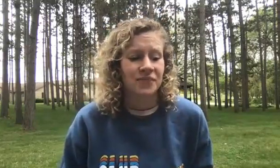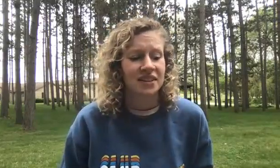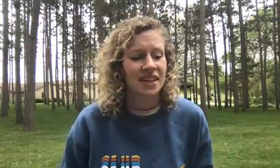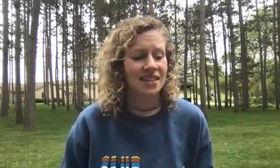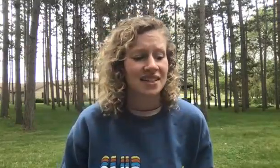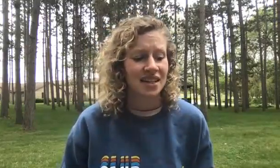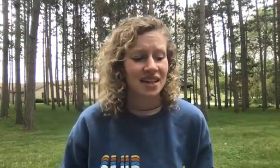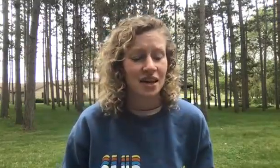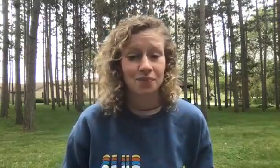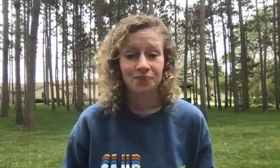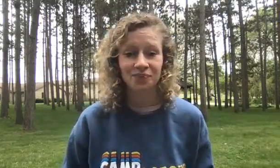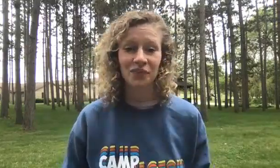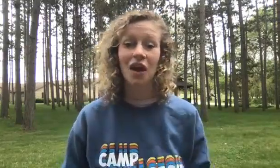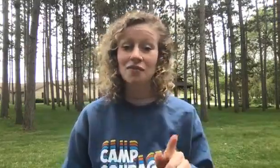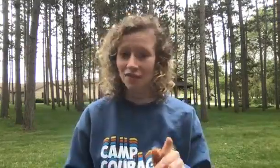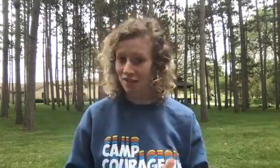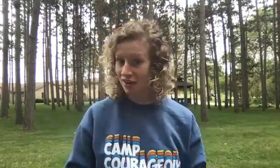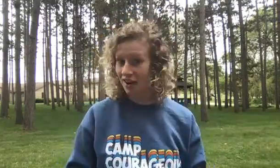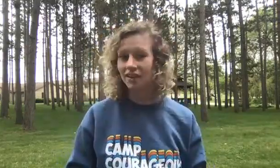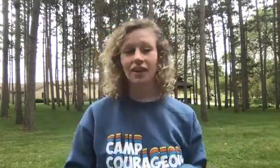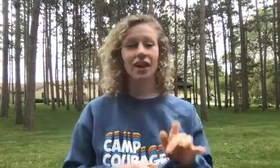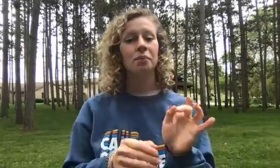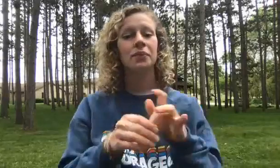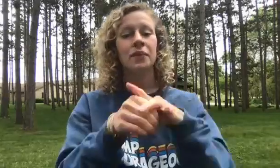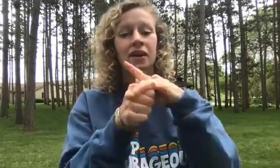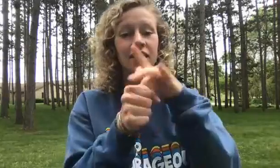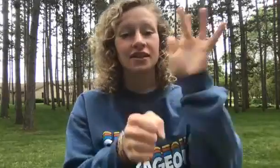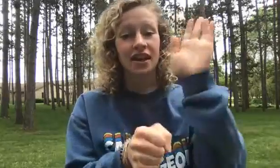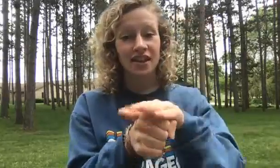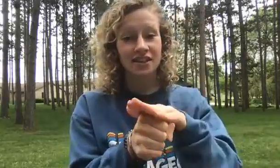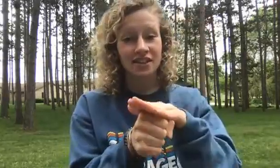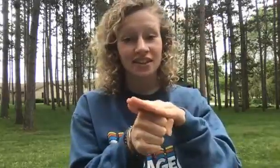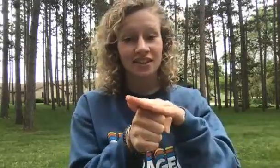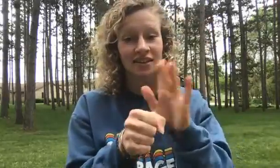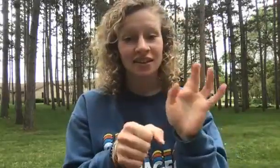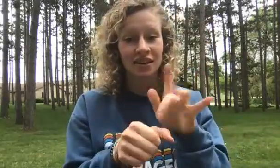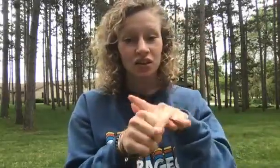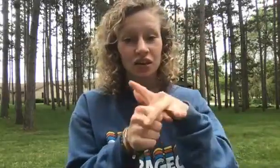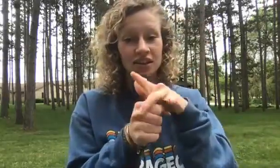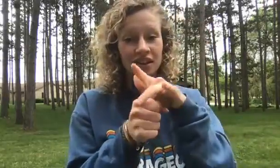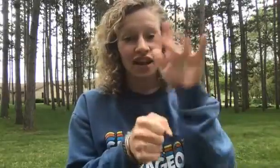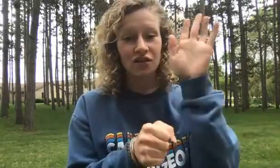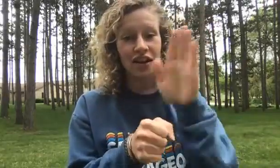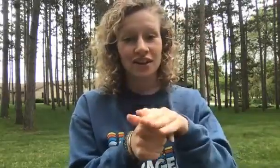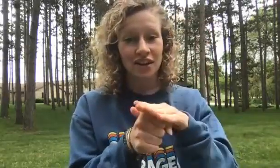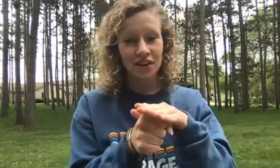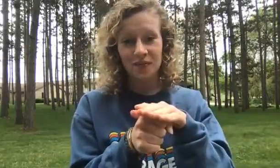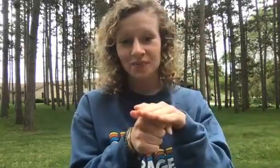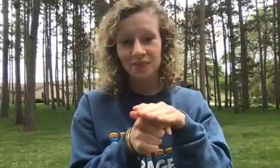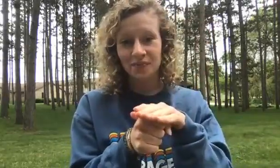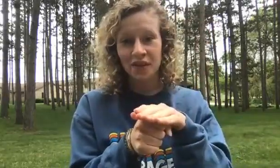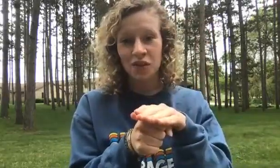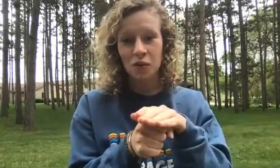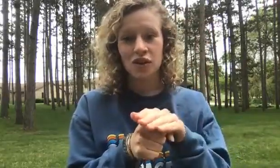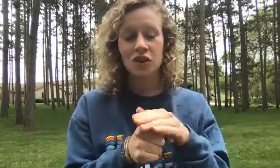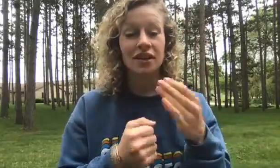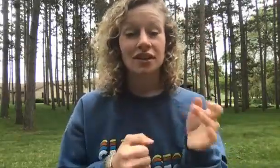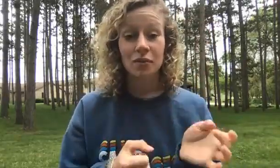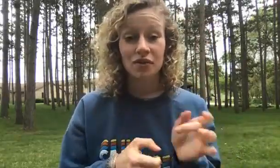Let's see. A favorite at camp is this. So this sign right here, which I think some of you